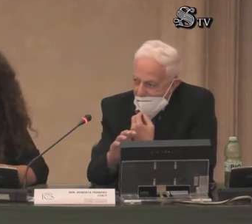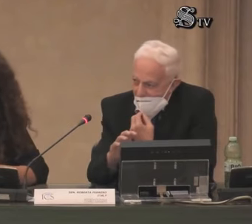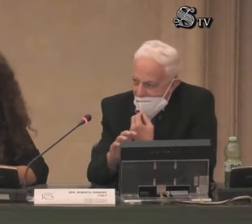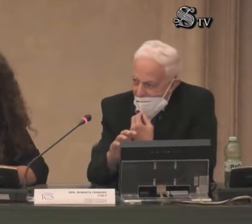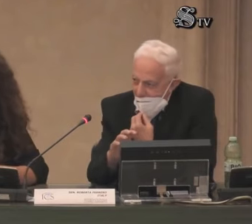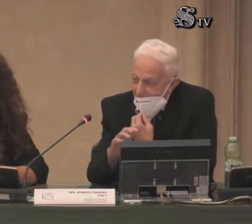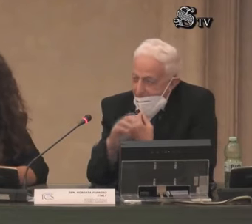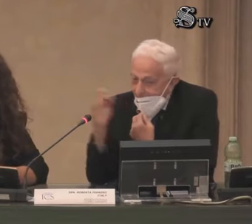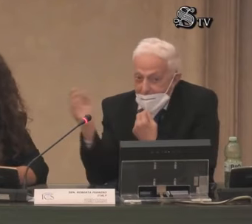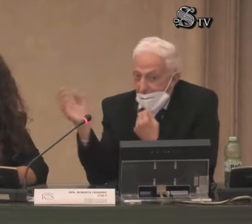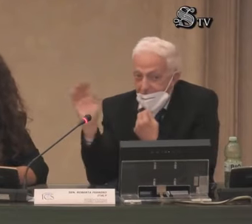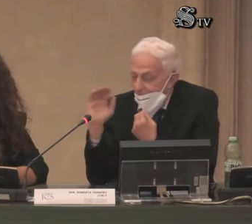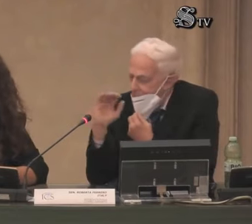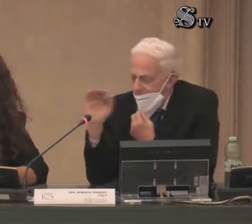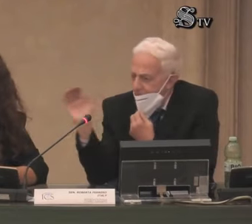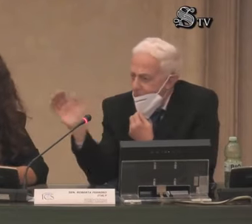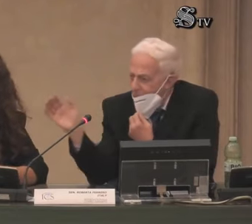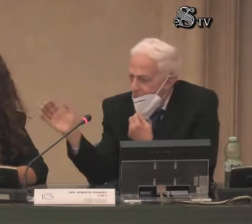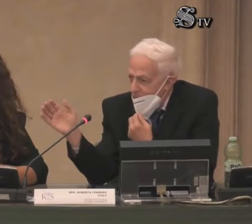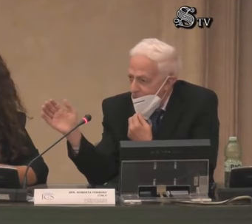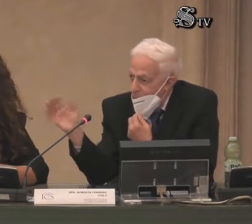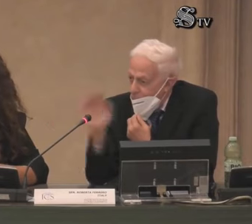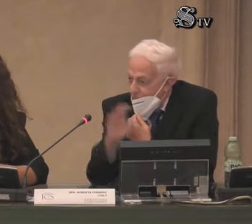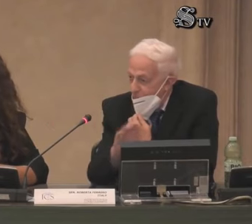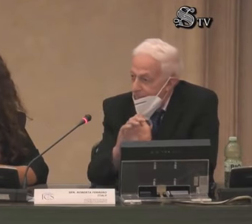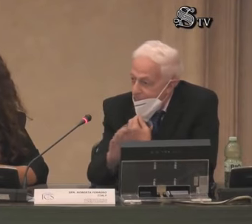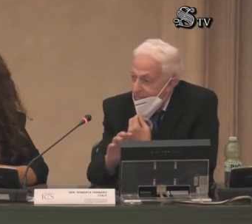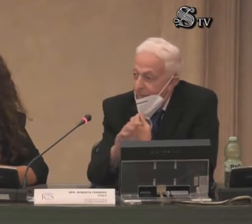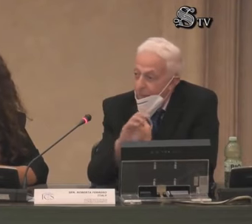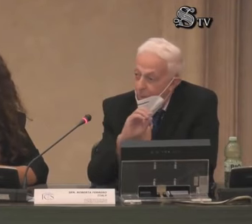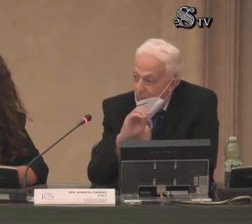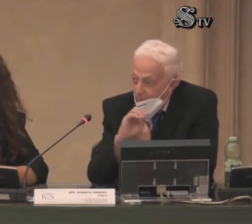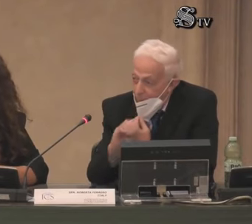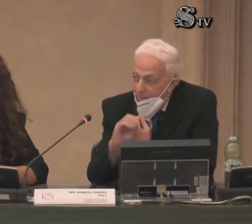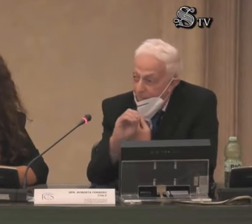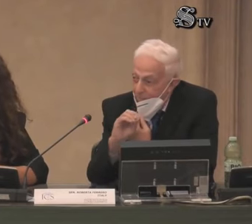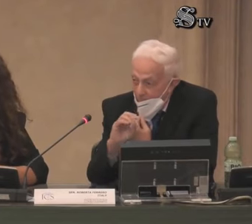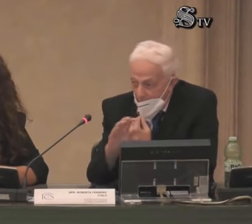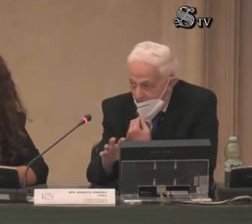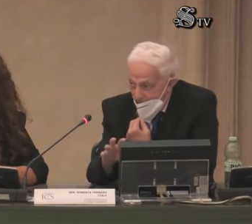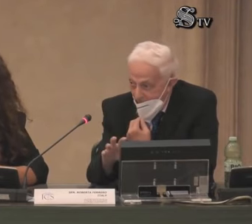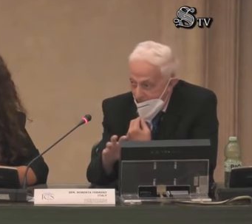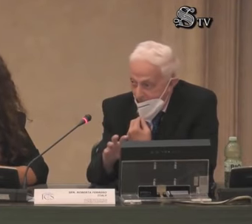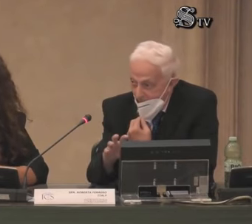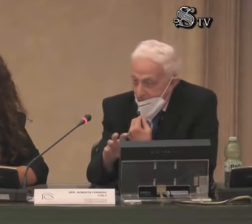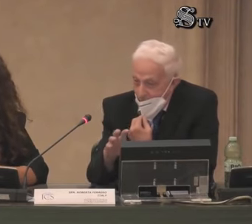type of things, and Indians are incredible on that to study this type of pathway